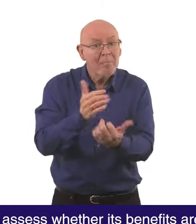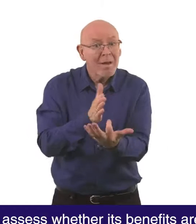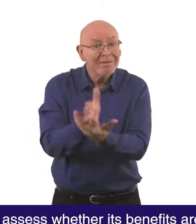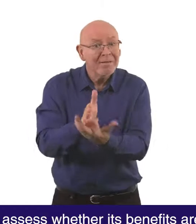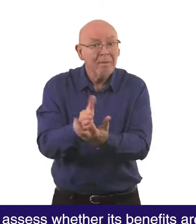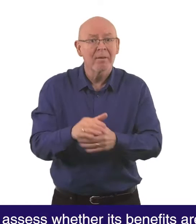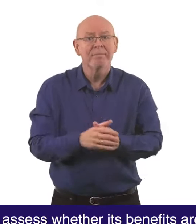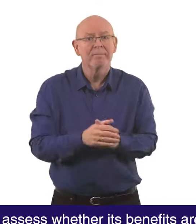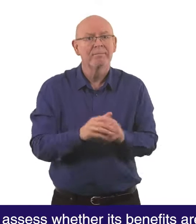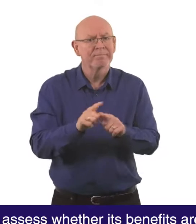they are not.